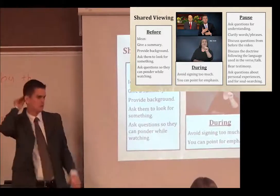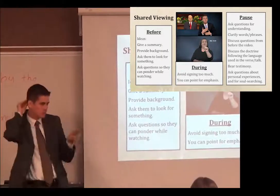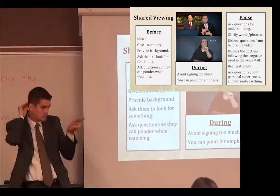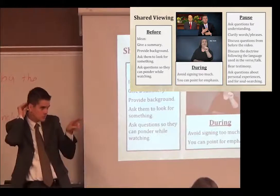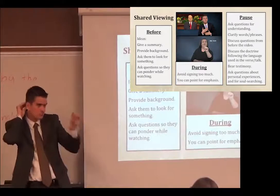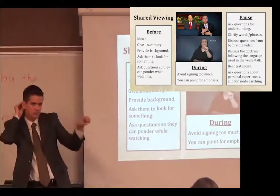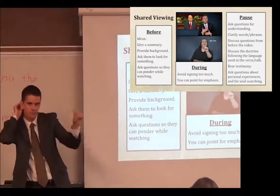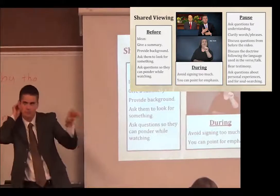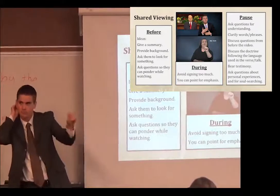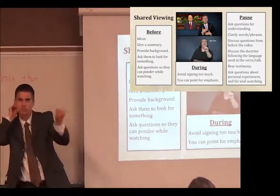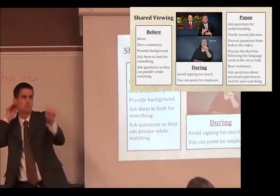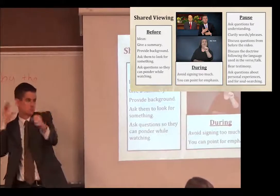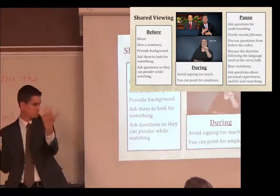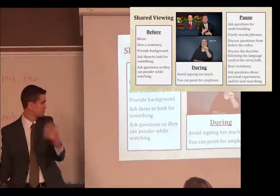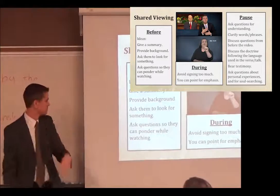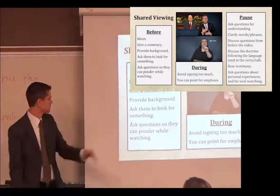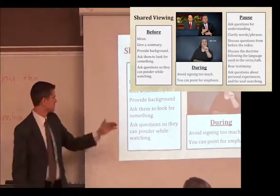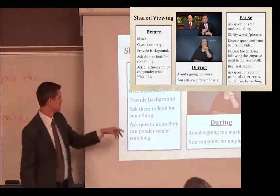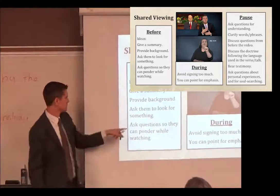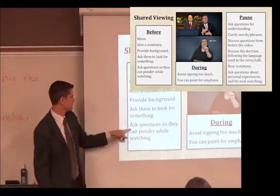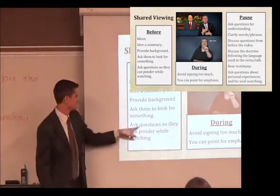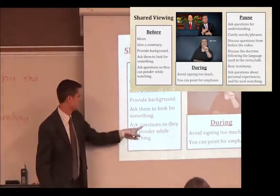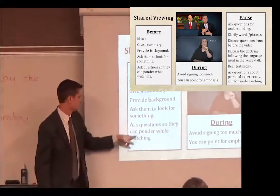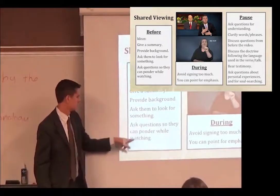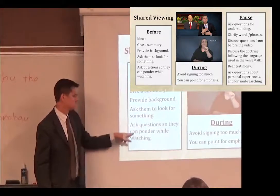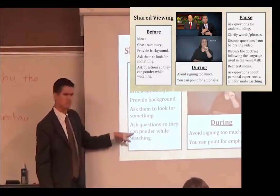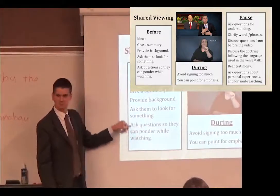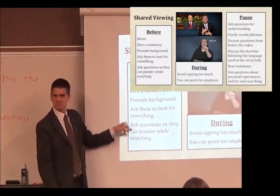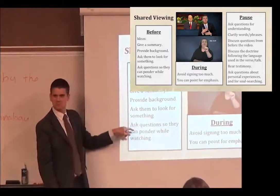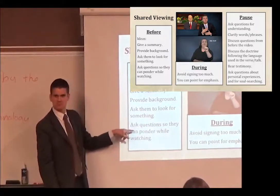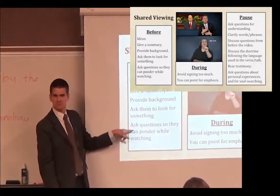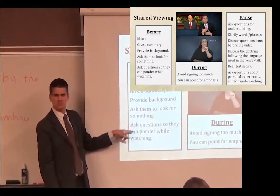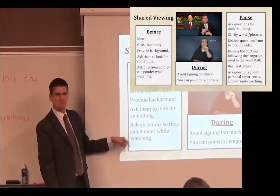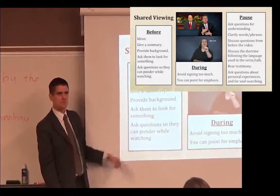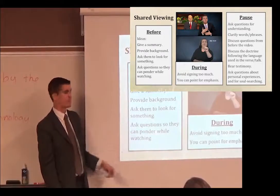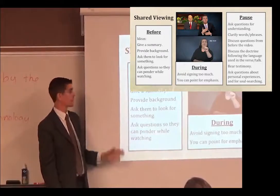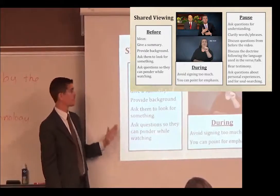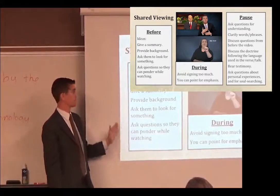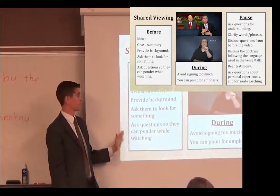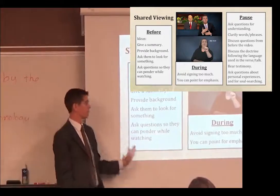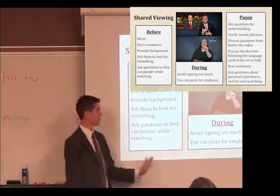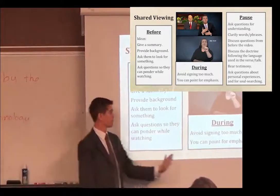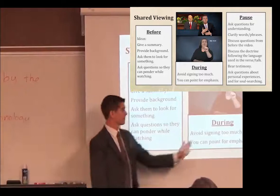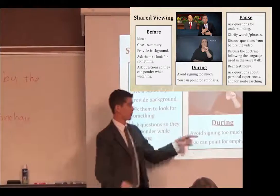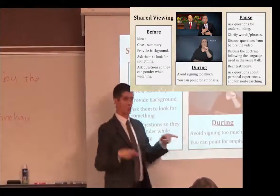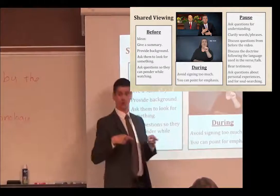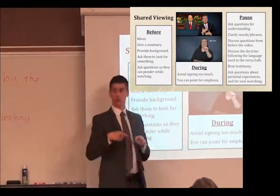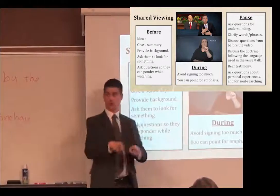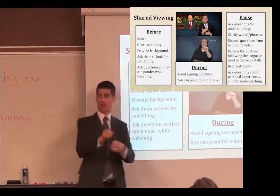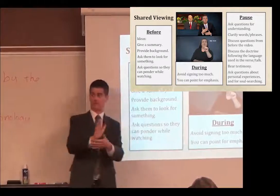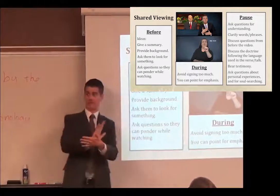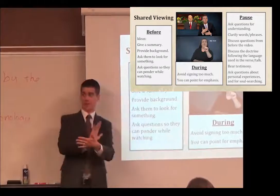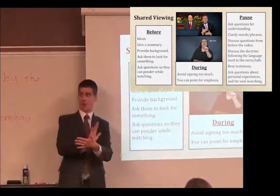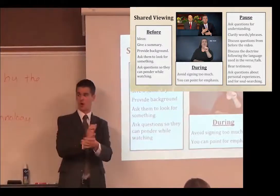Okay, and in the back of your head, you're watching for any instances that talk about faith. So then, during the